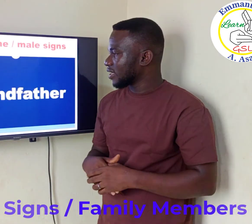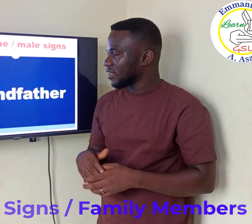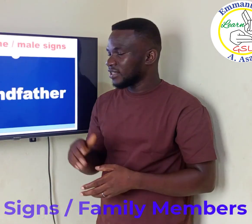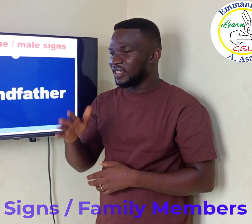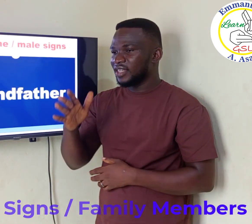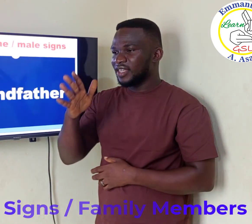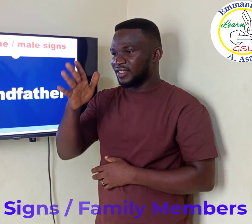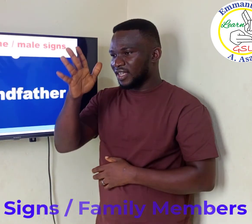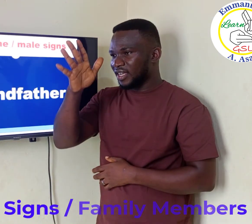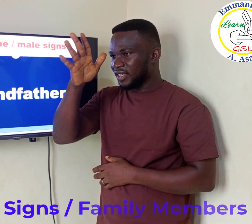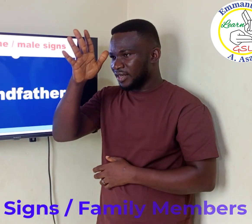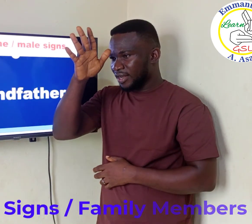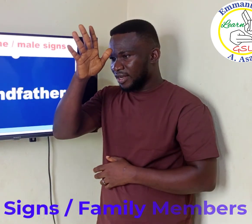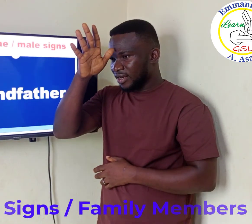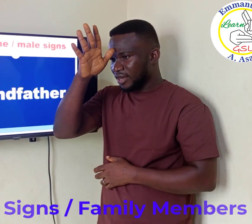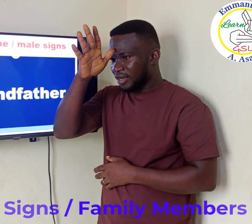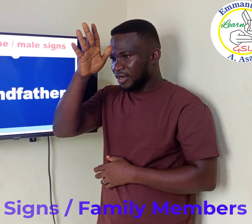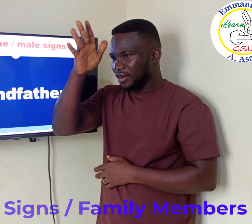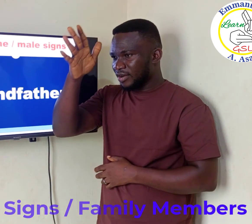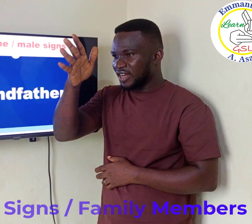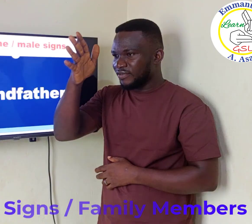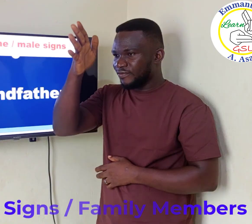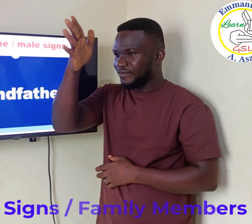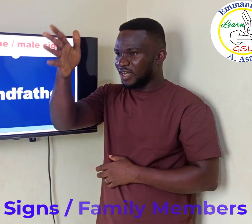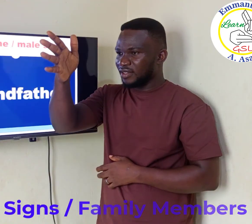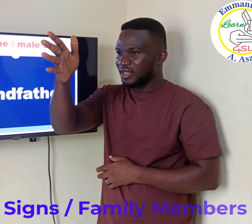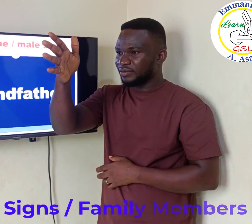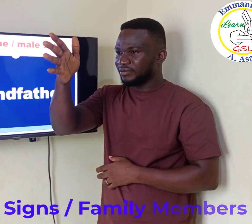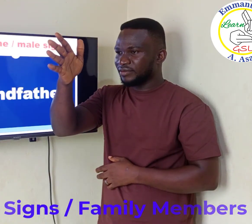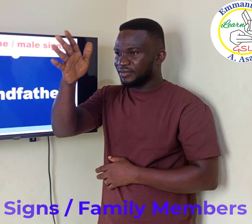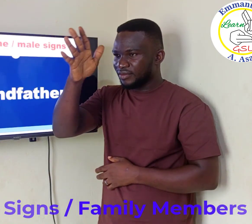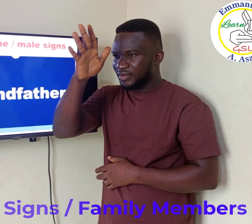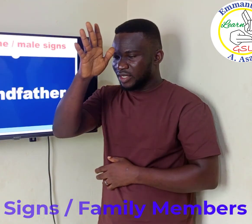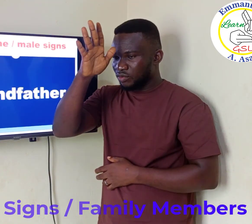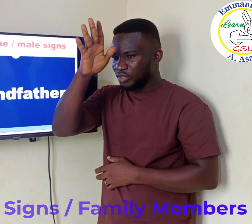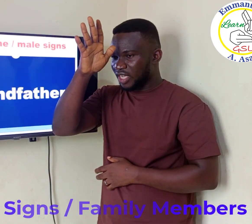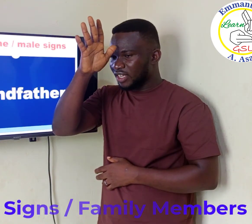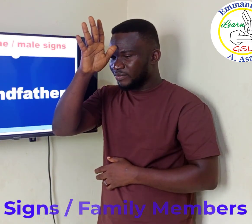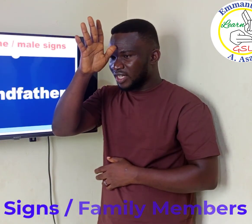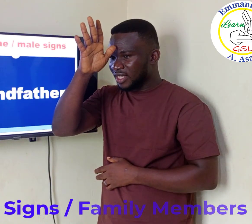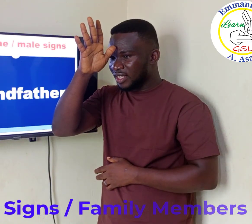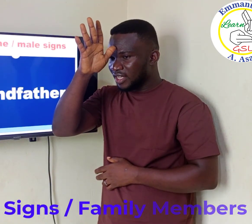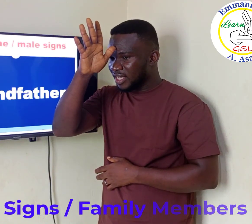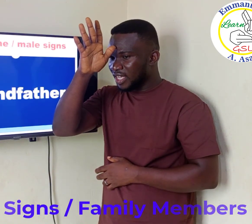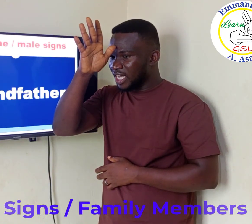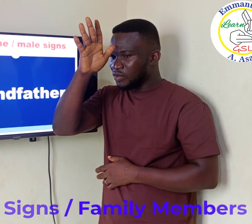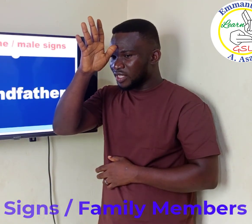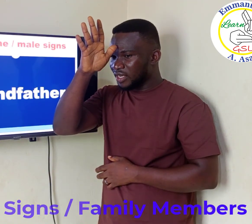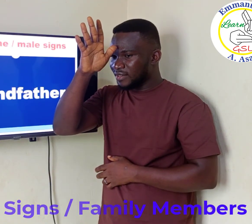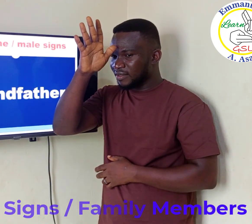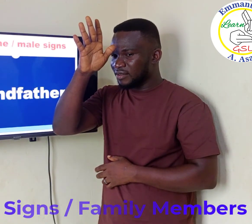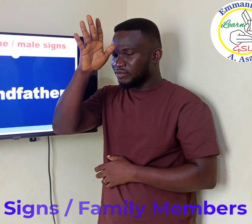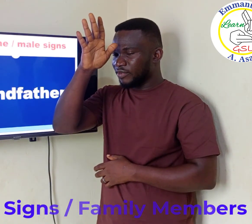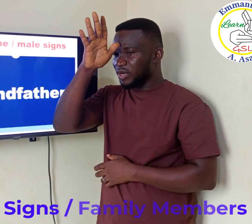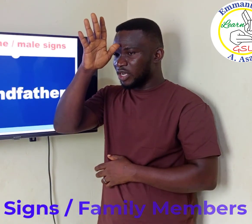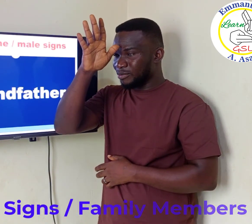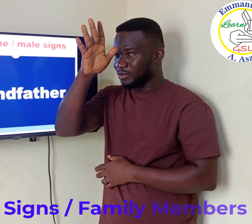Grandfather is sign grandfather. You sign the father and you send it forward a couple of